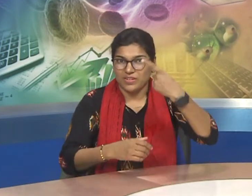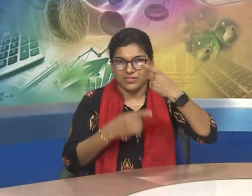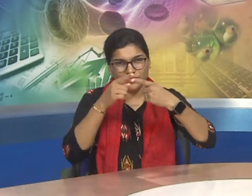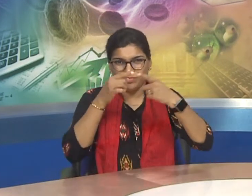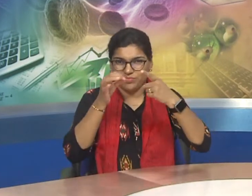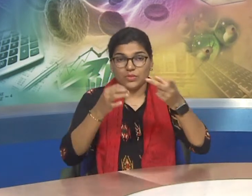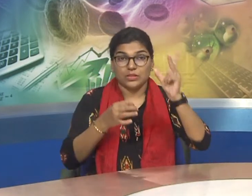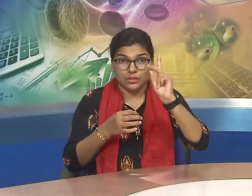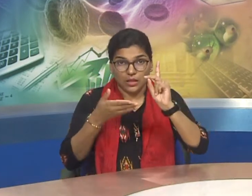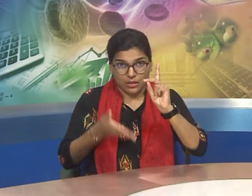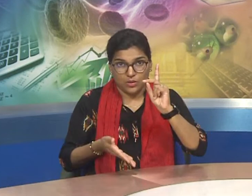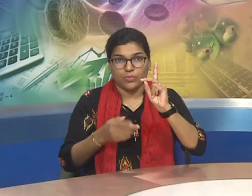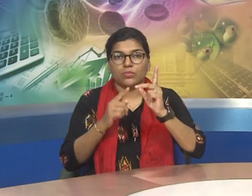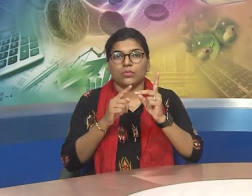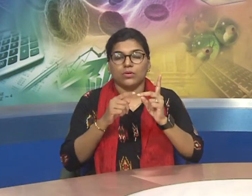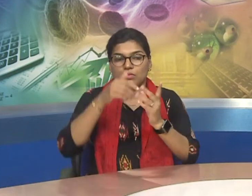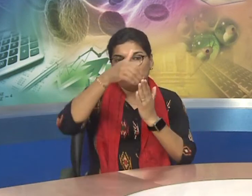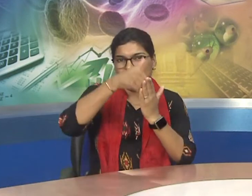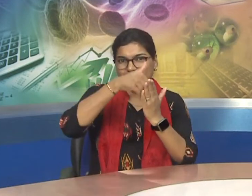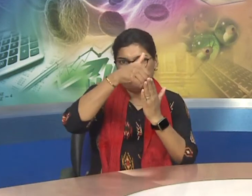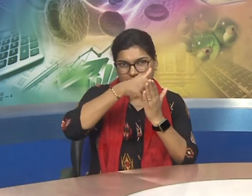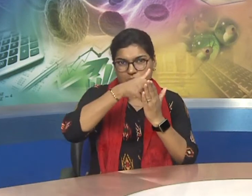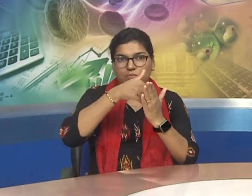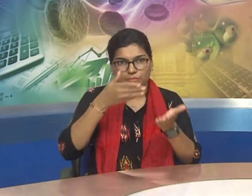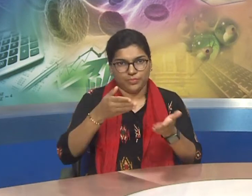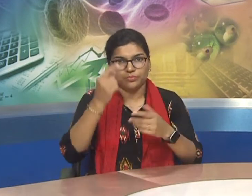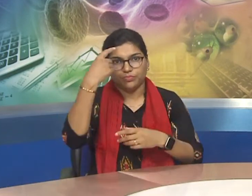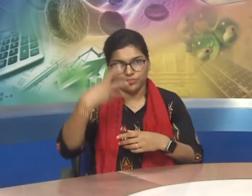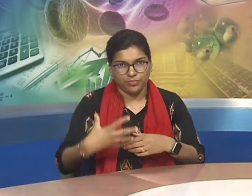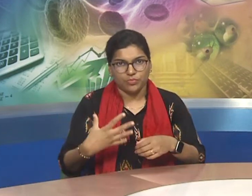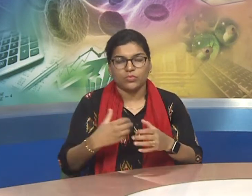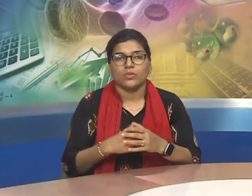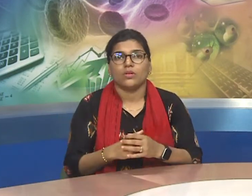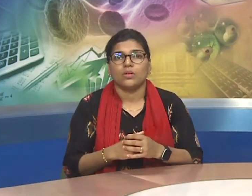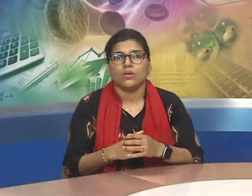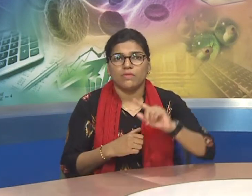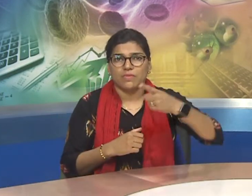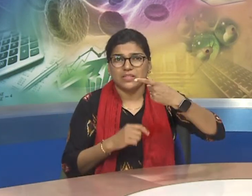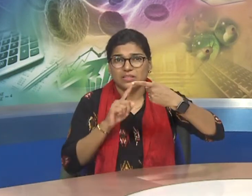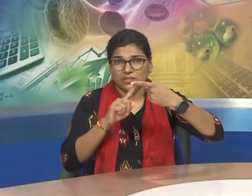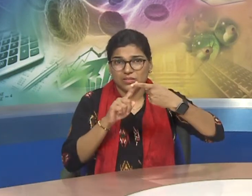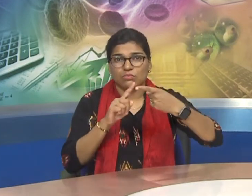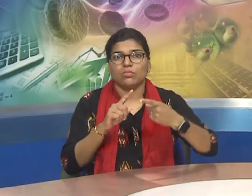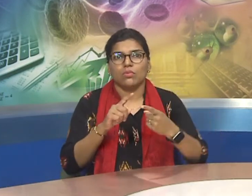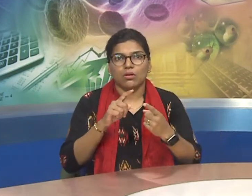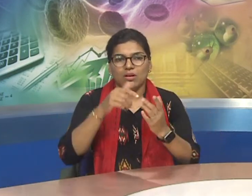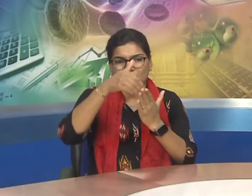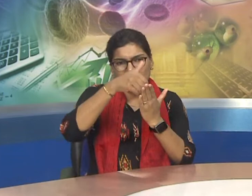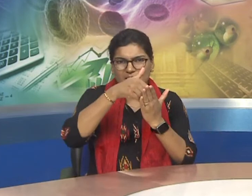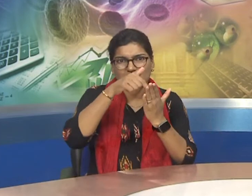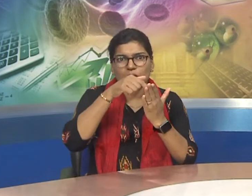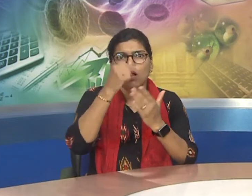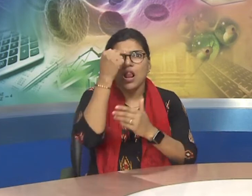So we have understood the point number 1, acquisition. So this second point is cataloging. Let us understand it in